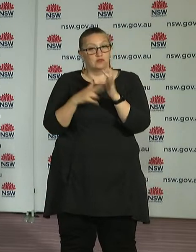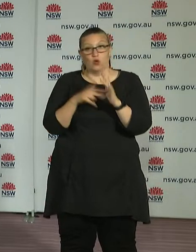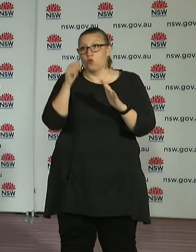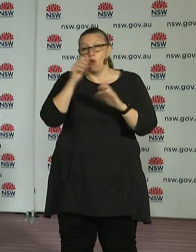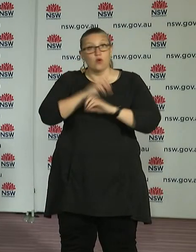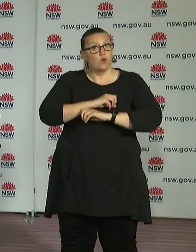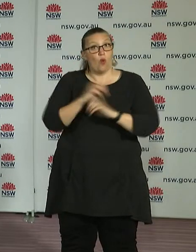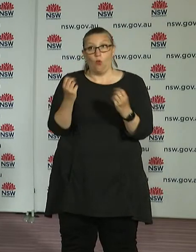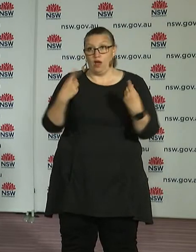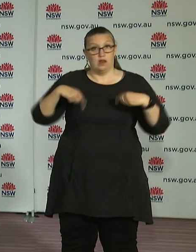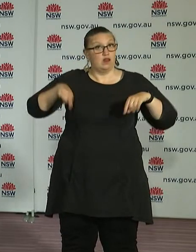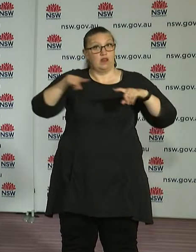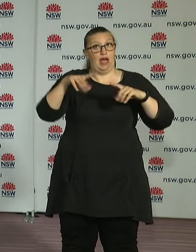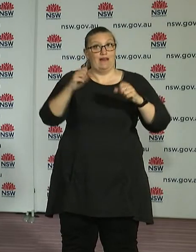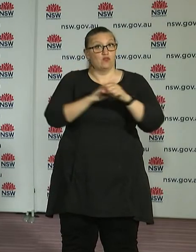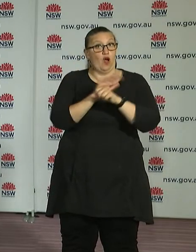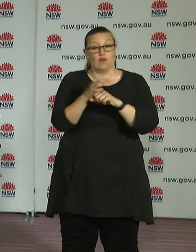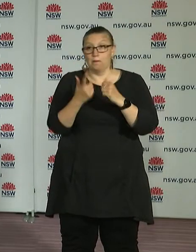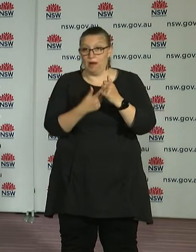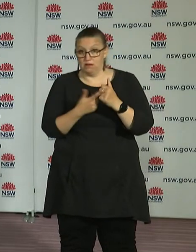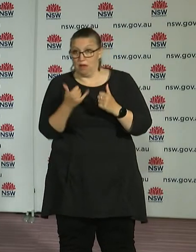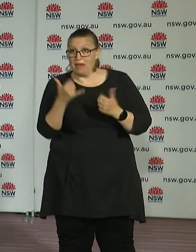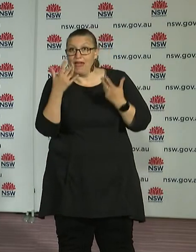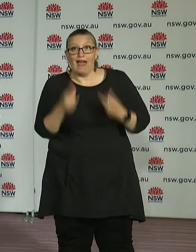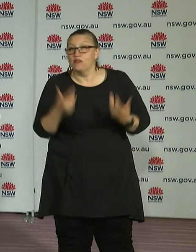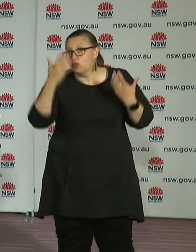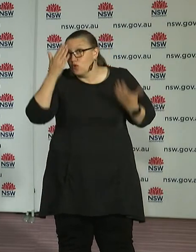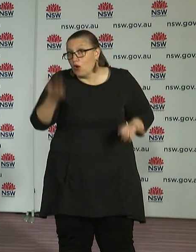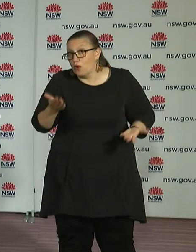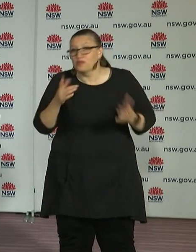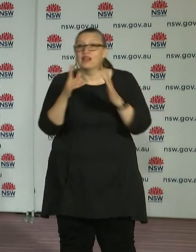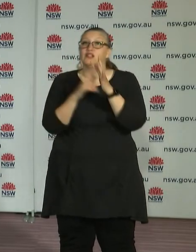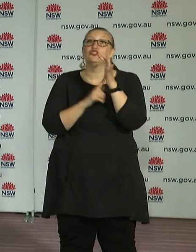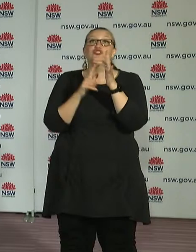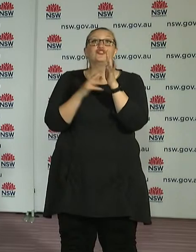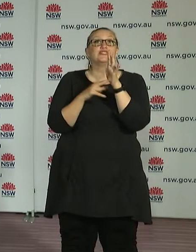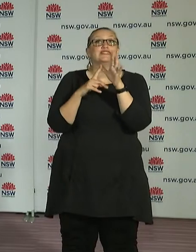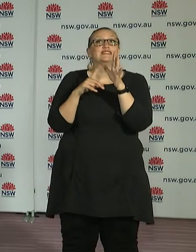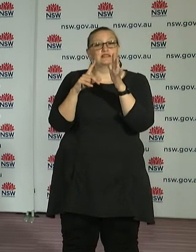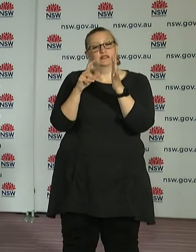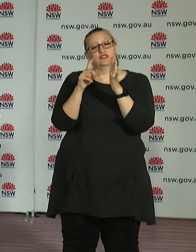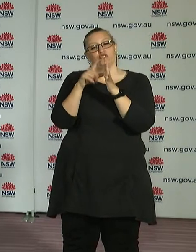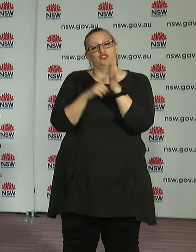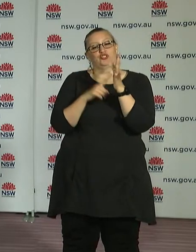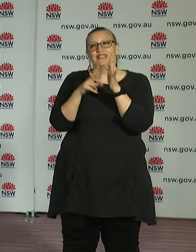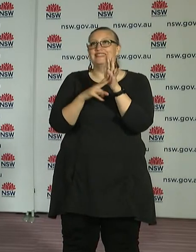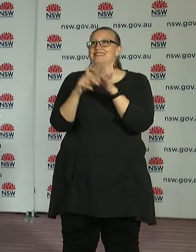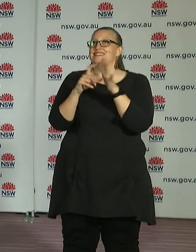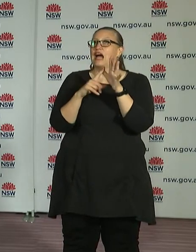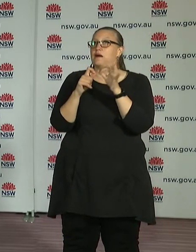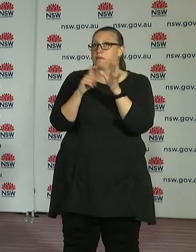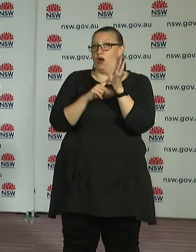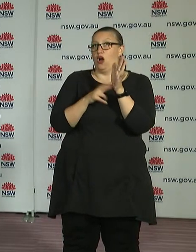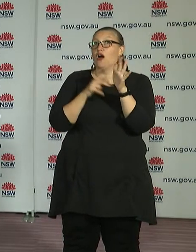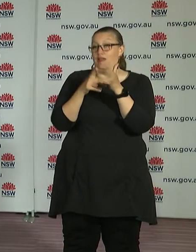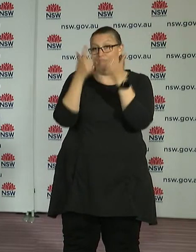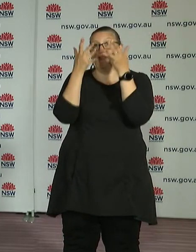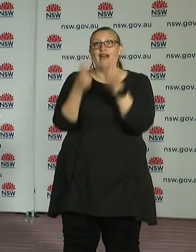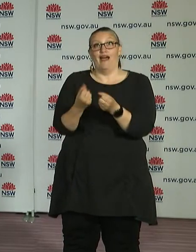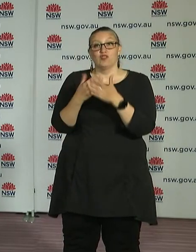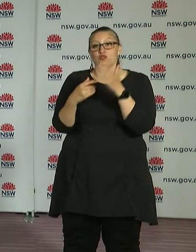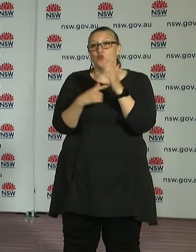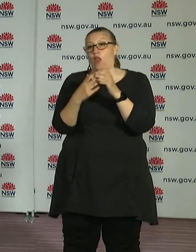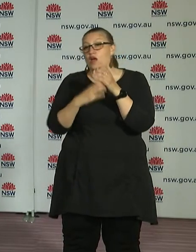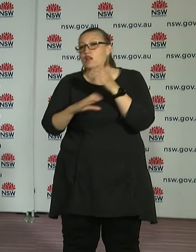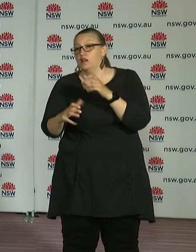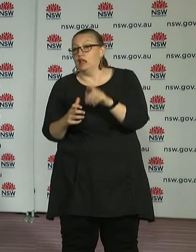community testing rates to increase there. Jindabyne did trigger in the sewage, and we have identified a case overnight in Jindabyne, but again,